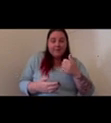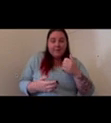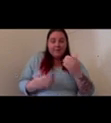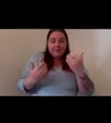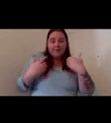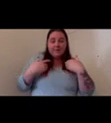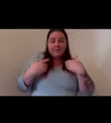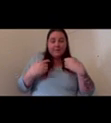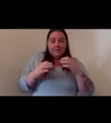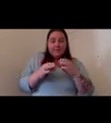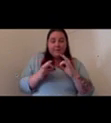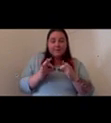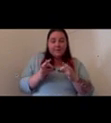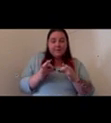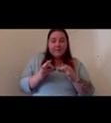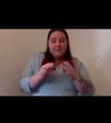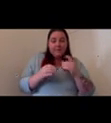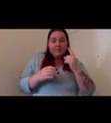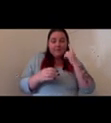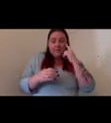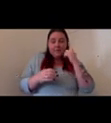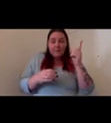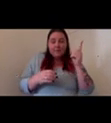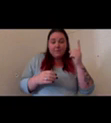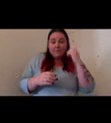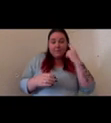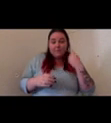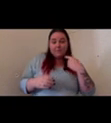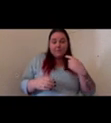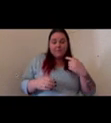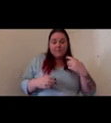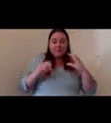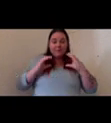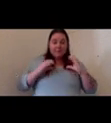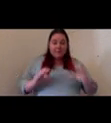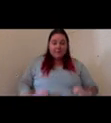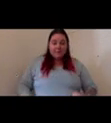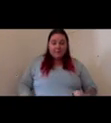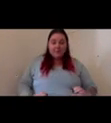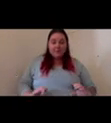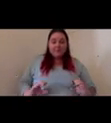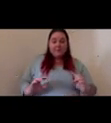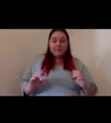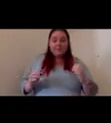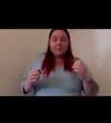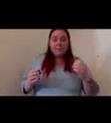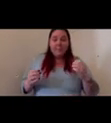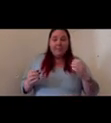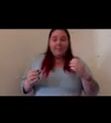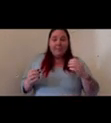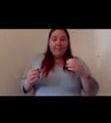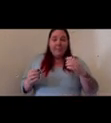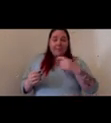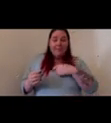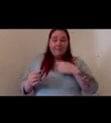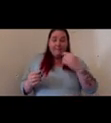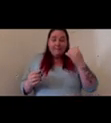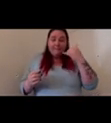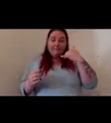rehabs, they won't have an interpreter for a deaf person or a deaf